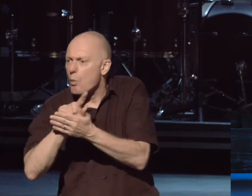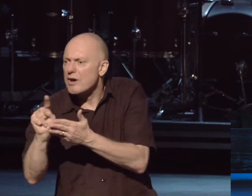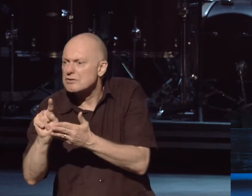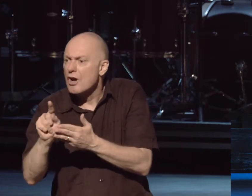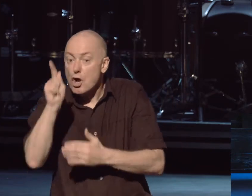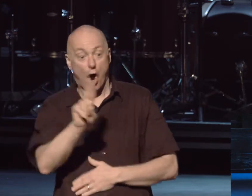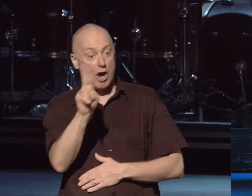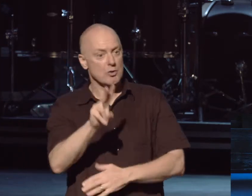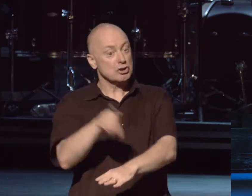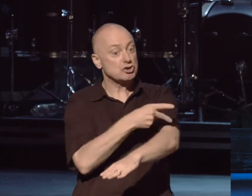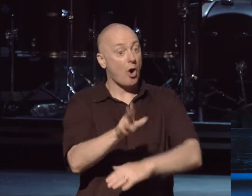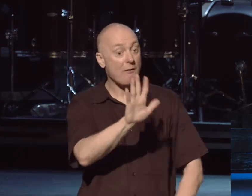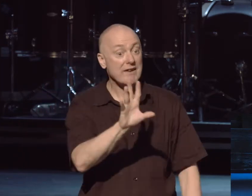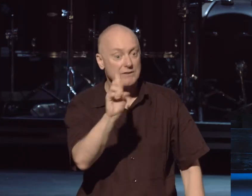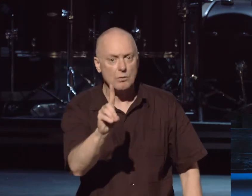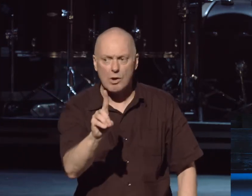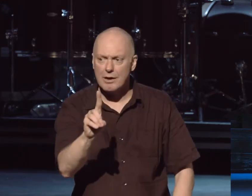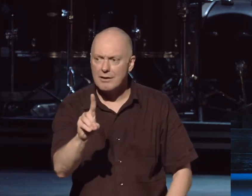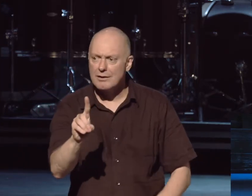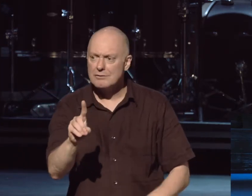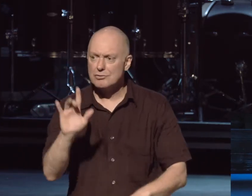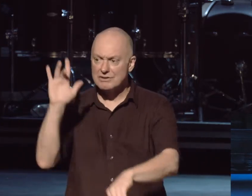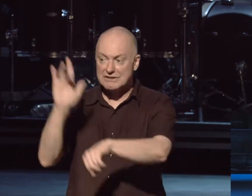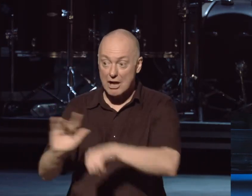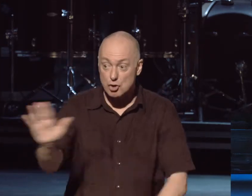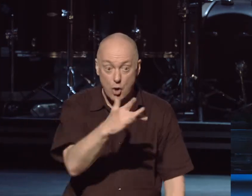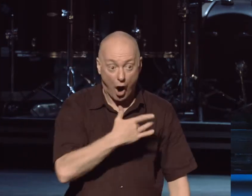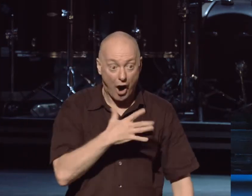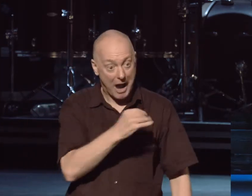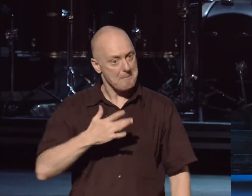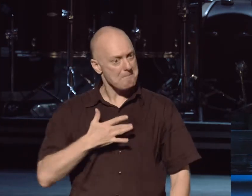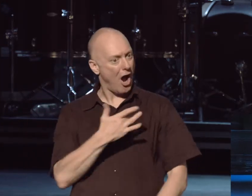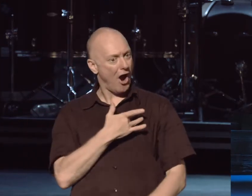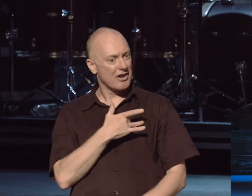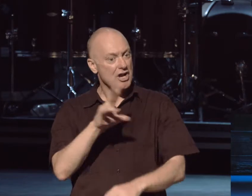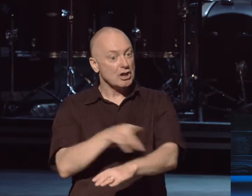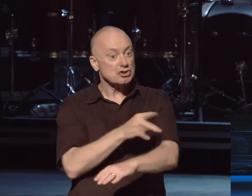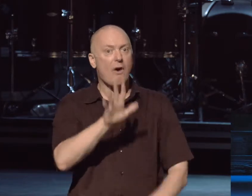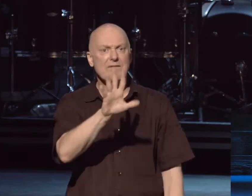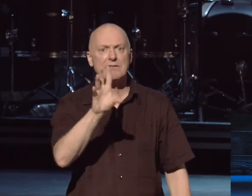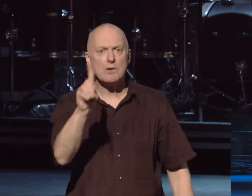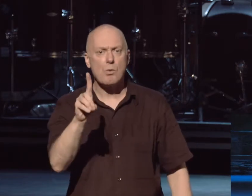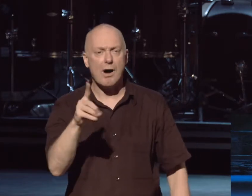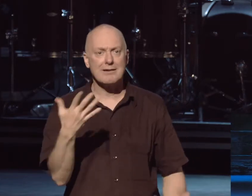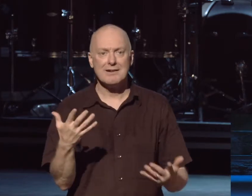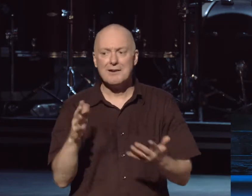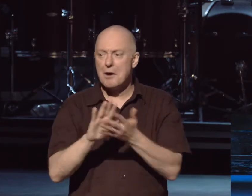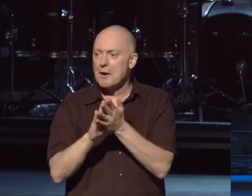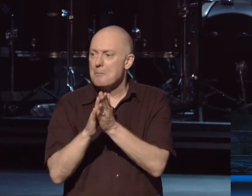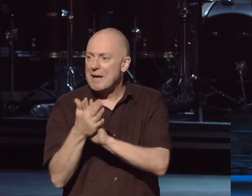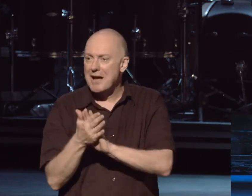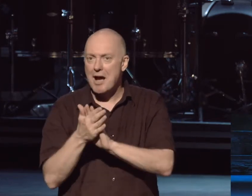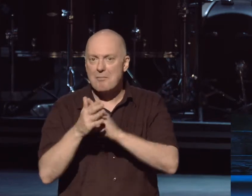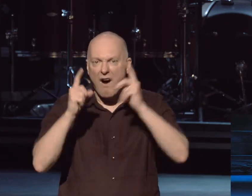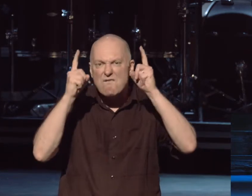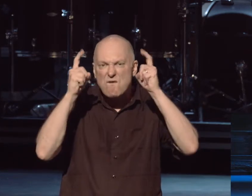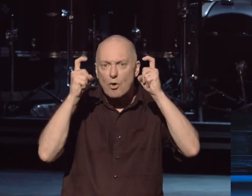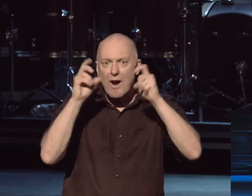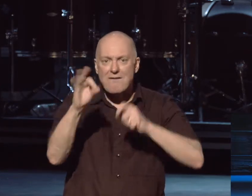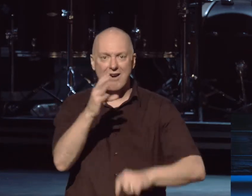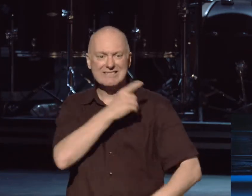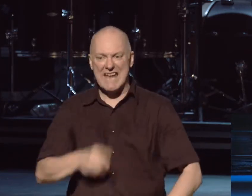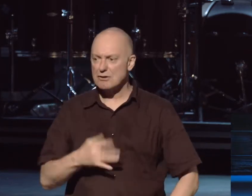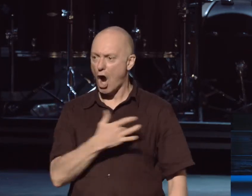This psalm God wants to use to do great things in your heart and in mine. Psalm 51 becomes a photograph of